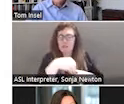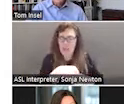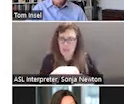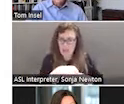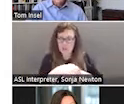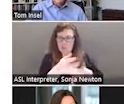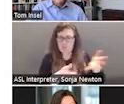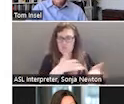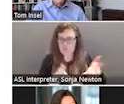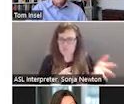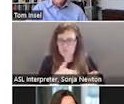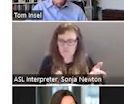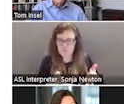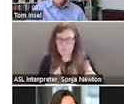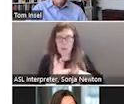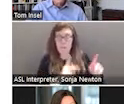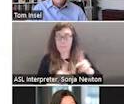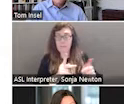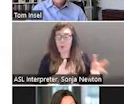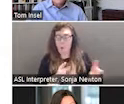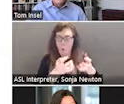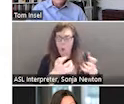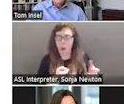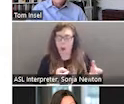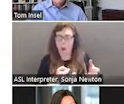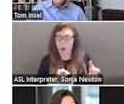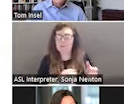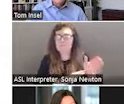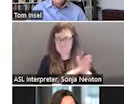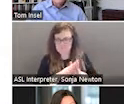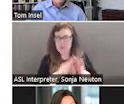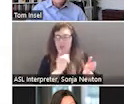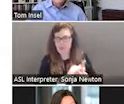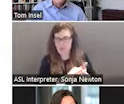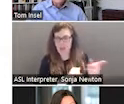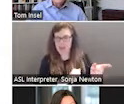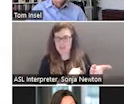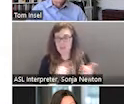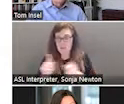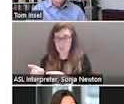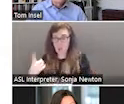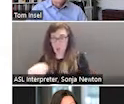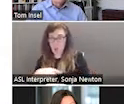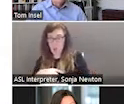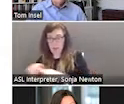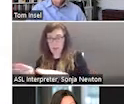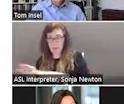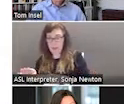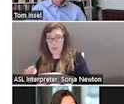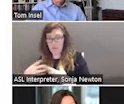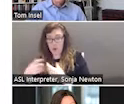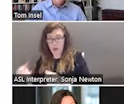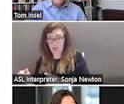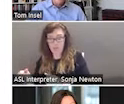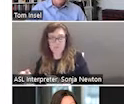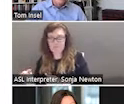build stuff that people really wanted. Unfortunately, I don't think we have done any part of that in the behavioral health